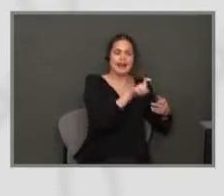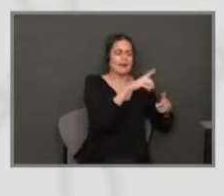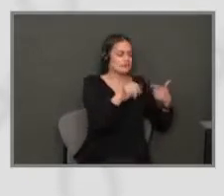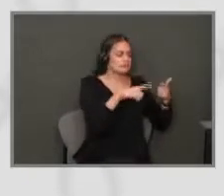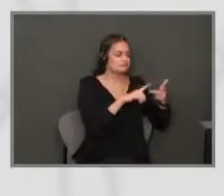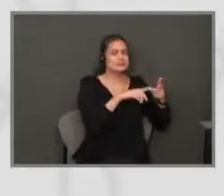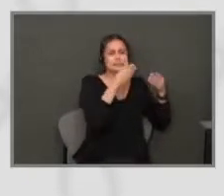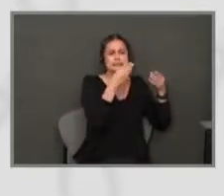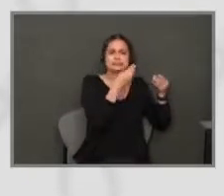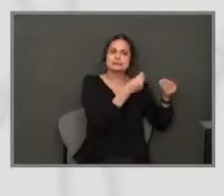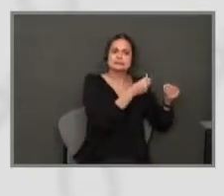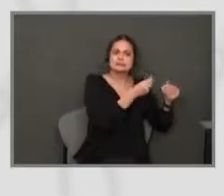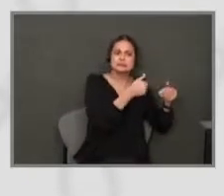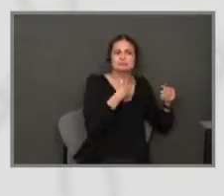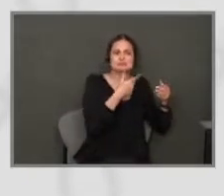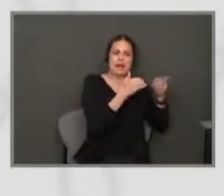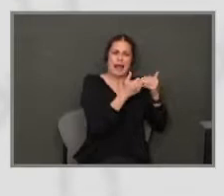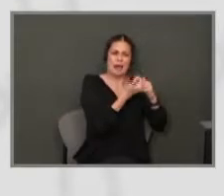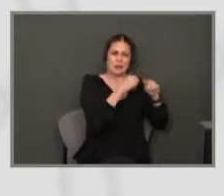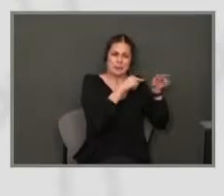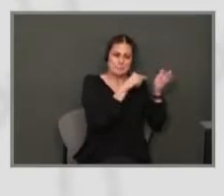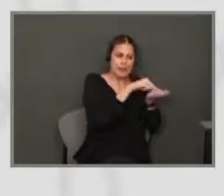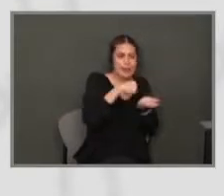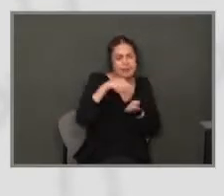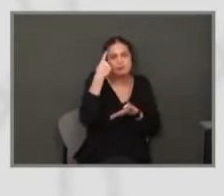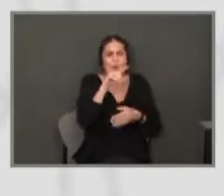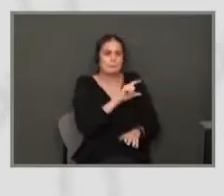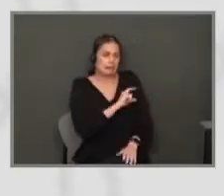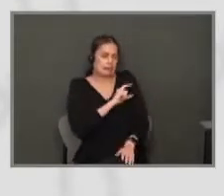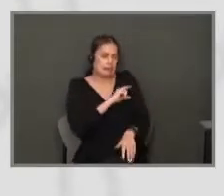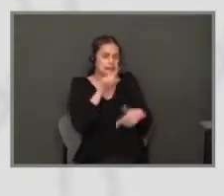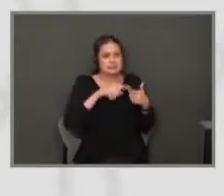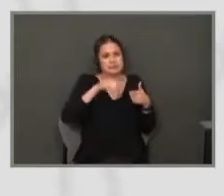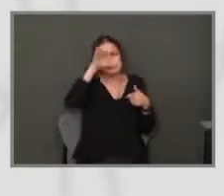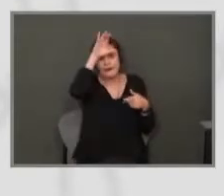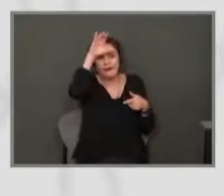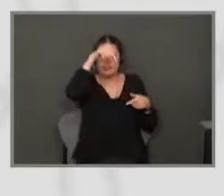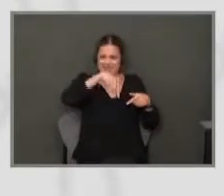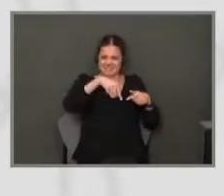where we also pay for all of our basic services like police and fire in this building,